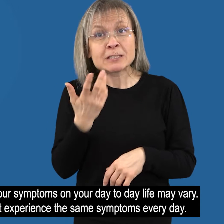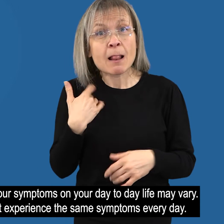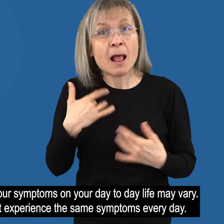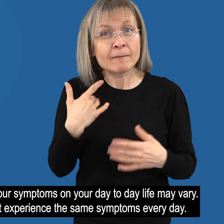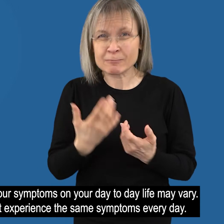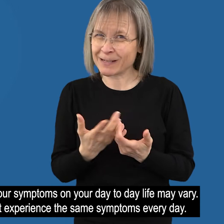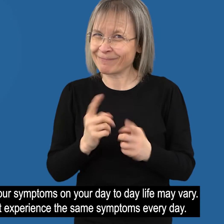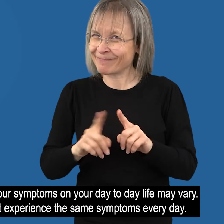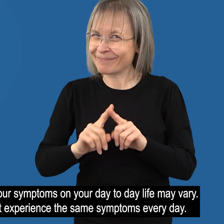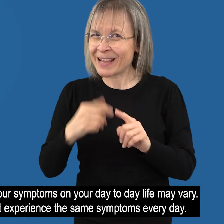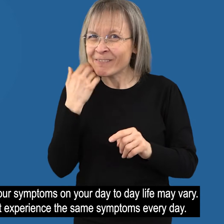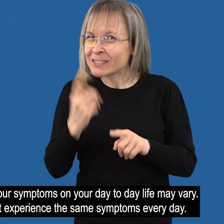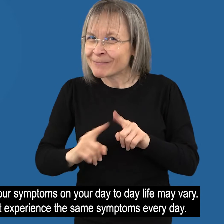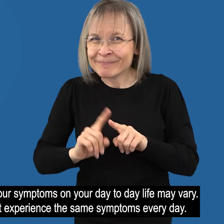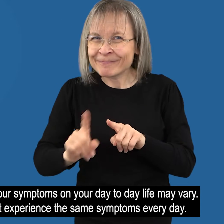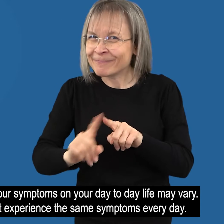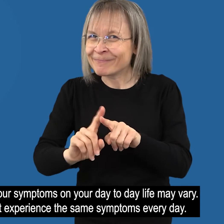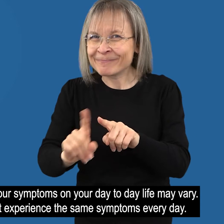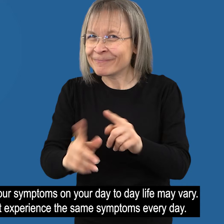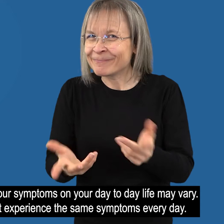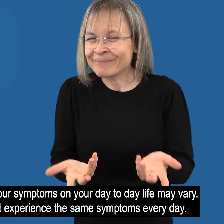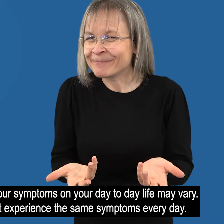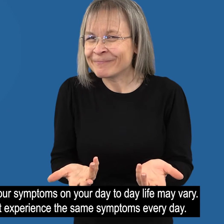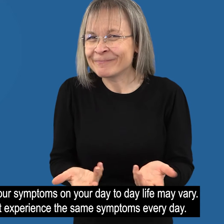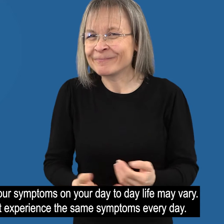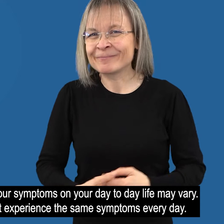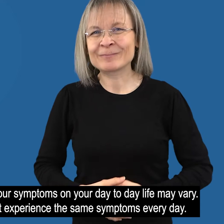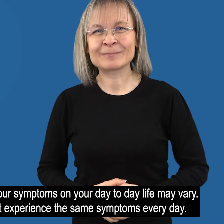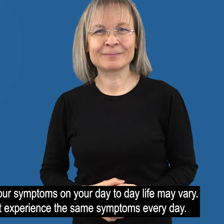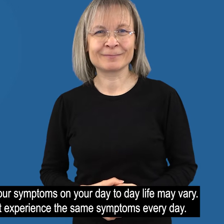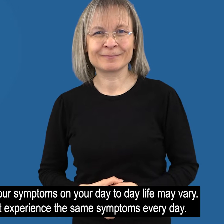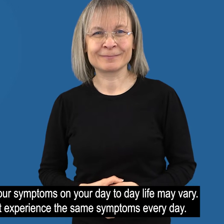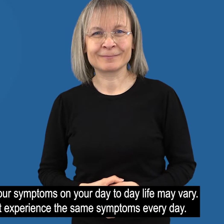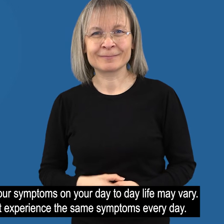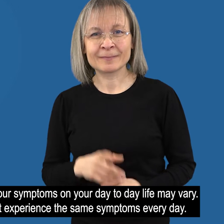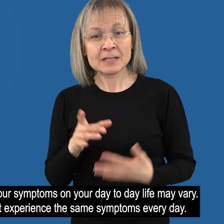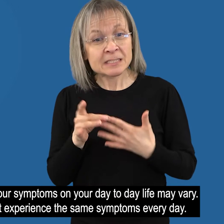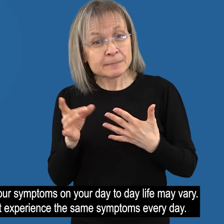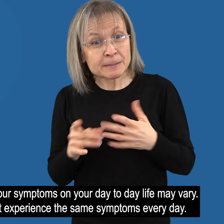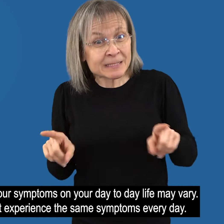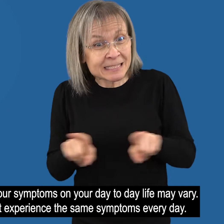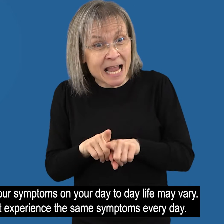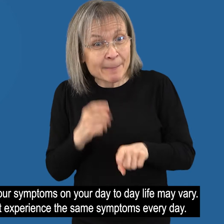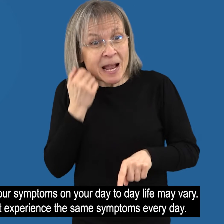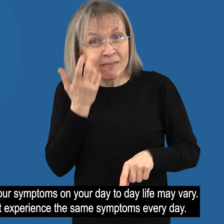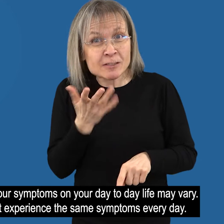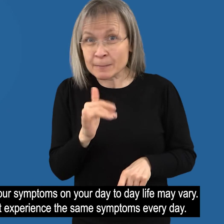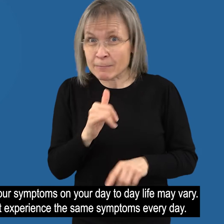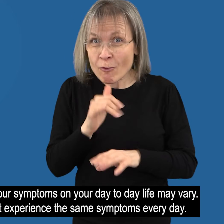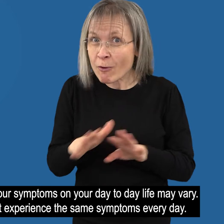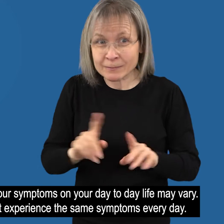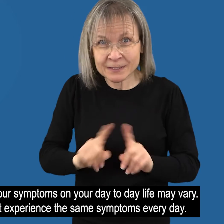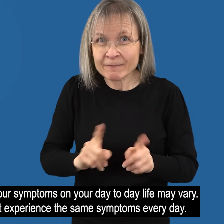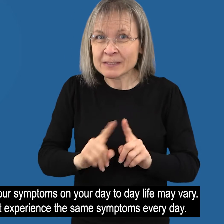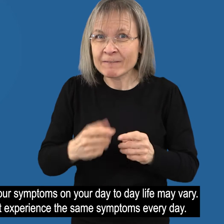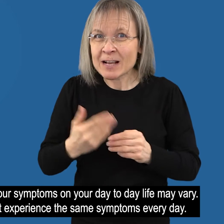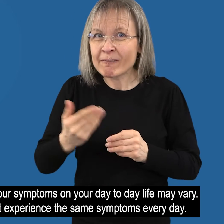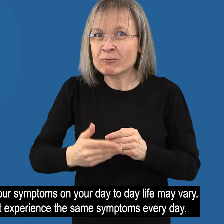The impact of your symptoms on your day-to-day life may vary. You might not experience the same symptoms